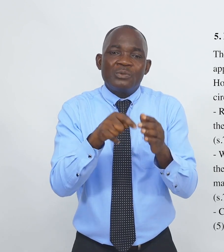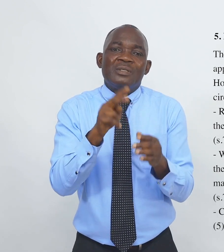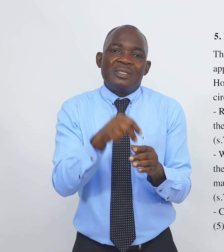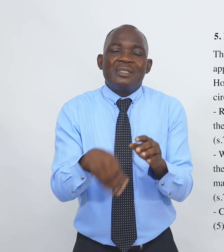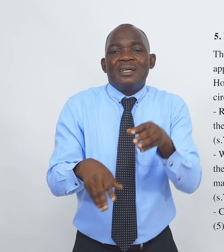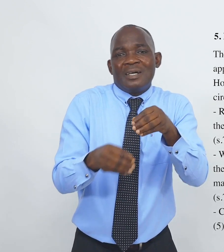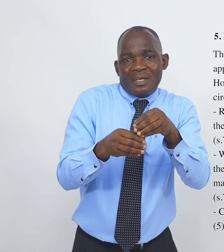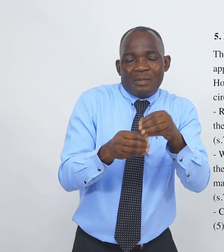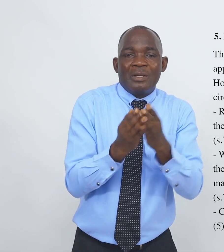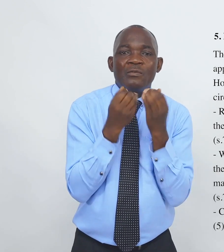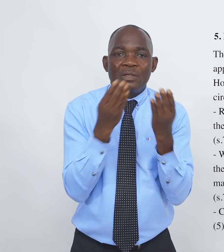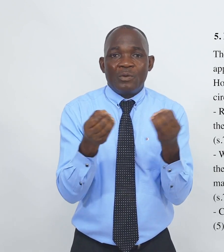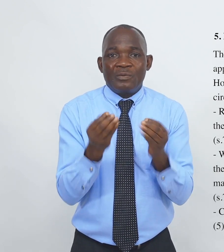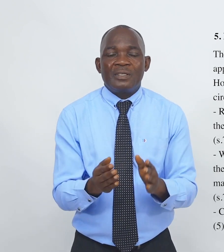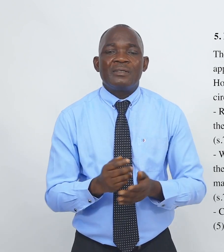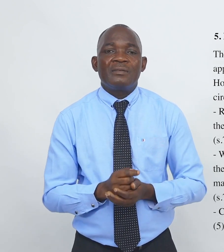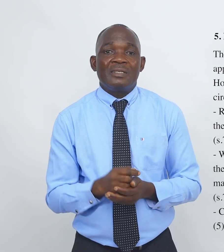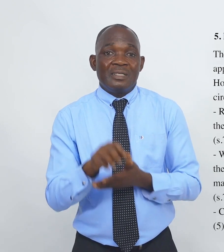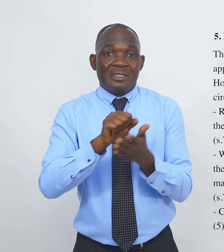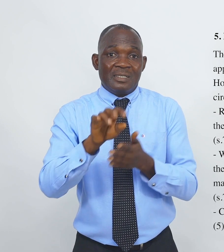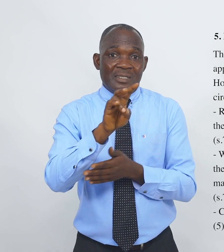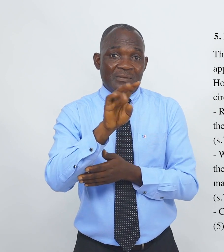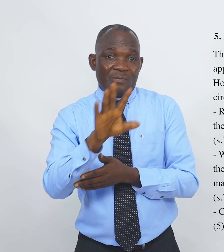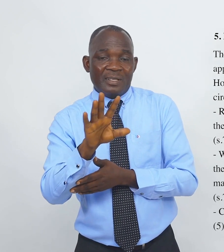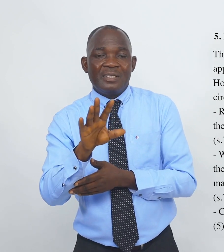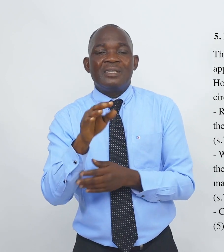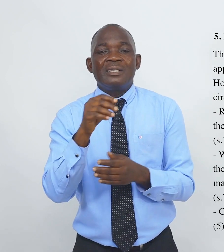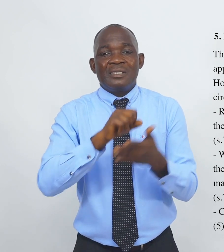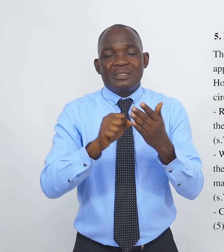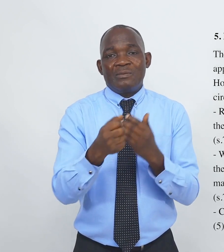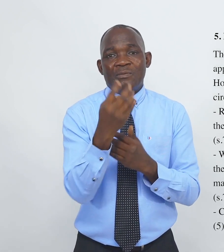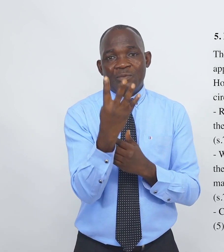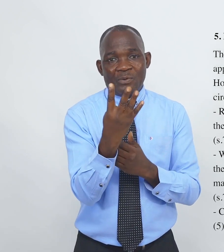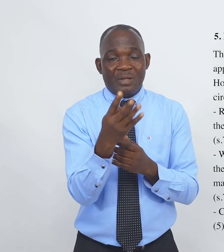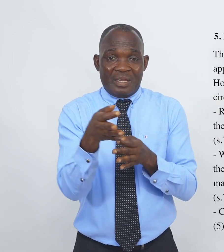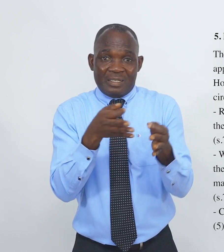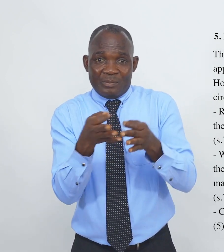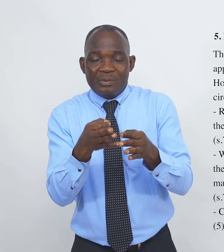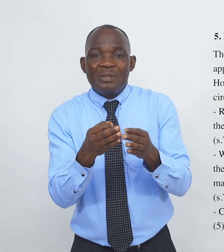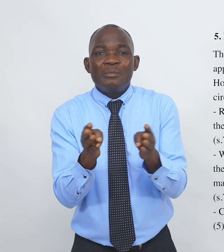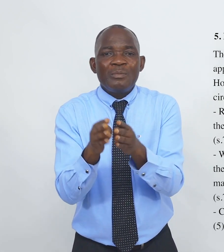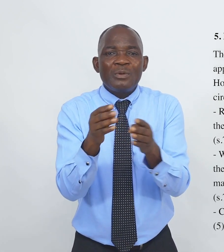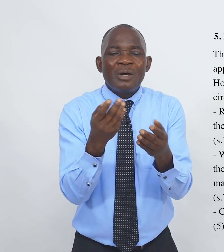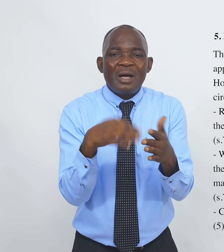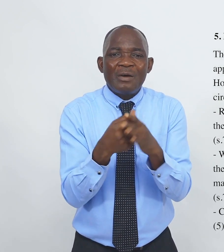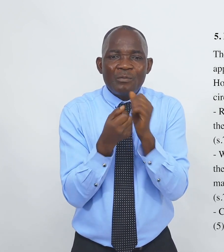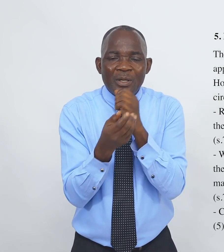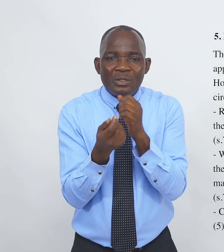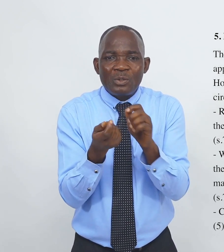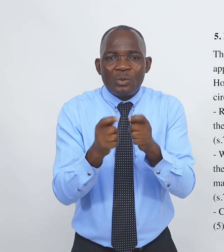requested by the information officer. Section 75, subsection 4. Cost of media conversion or